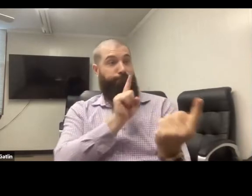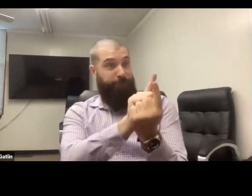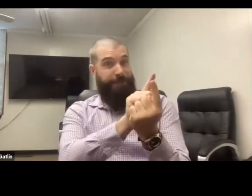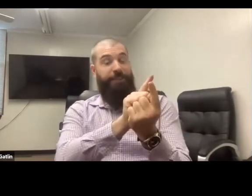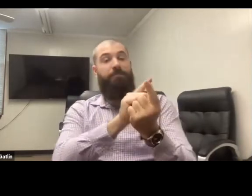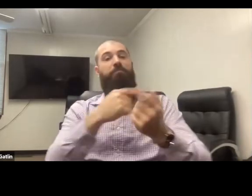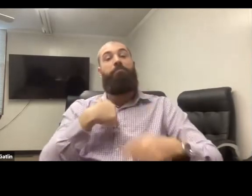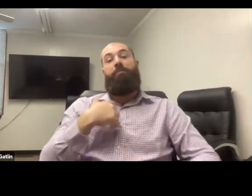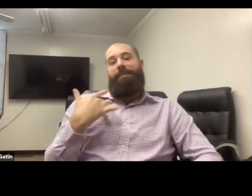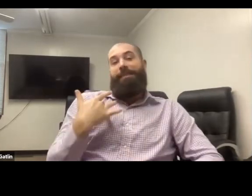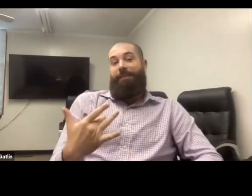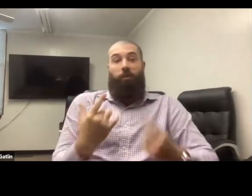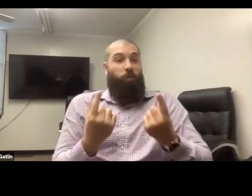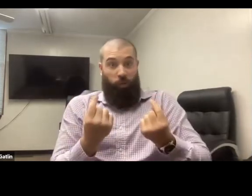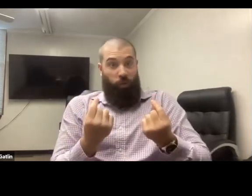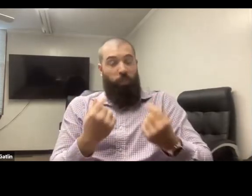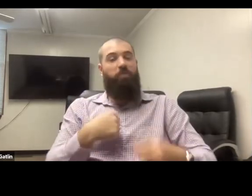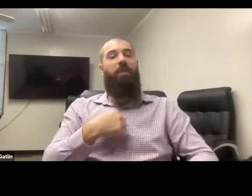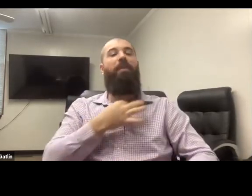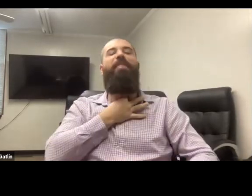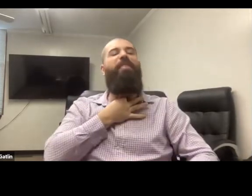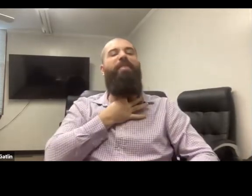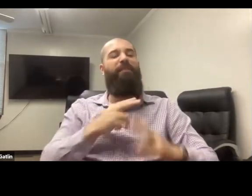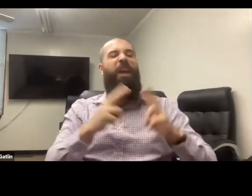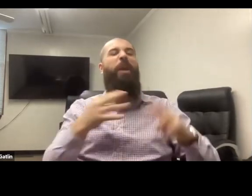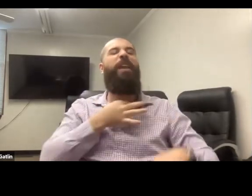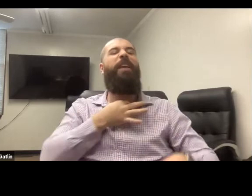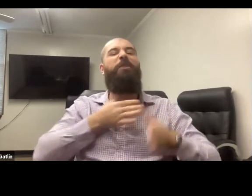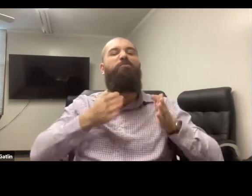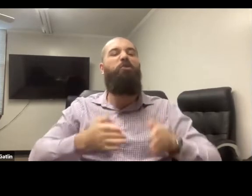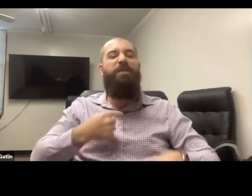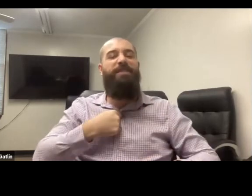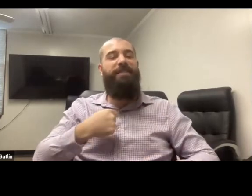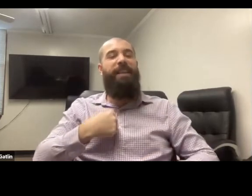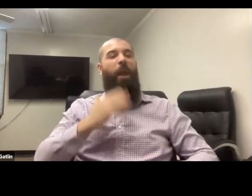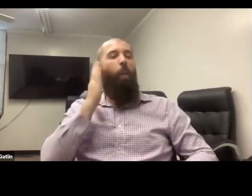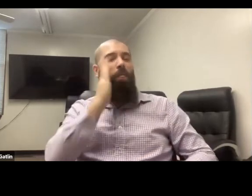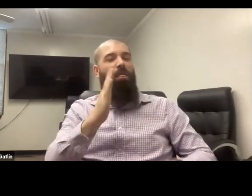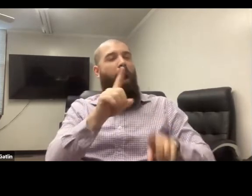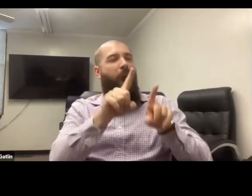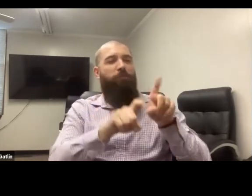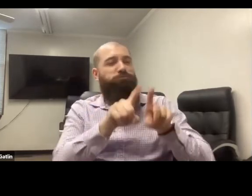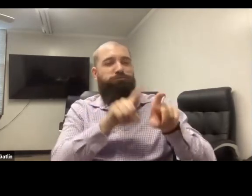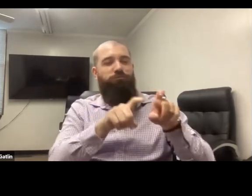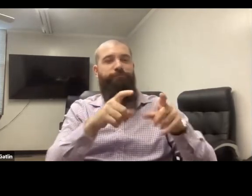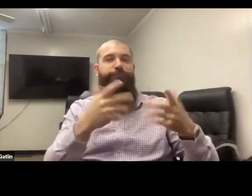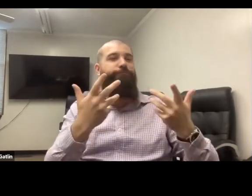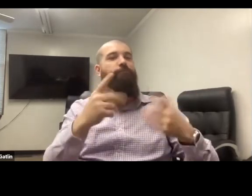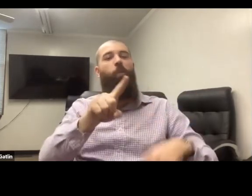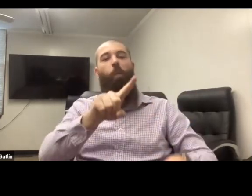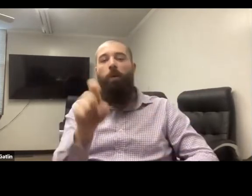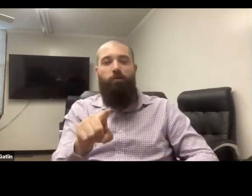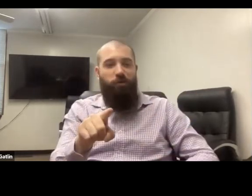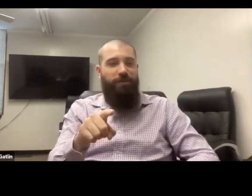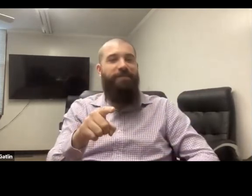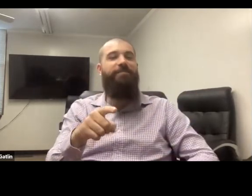And so when I meet with families for the first time, I tend to ask them, you know, I ask